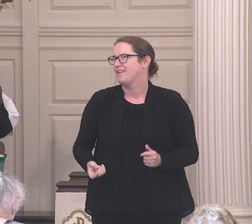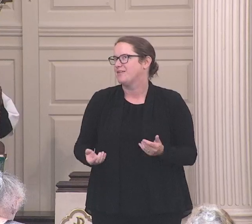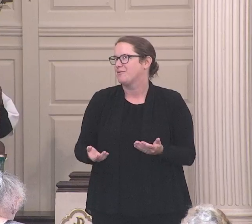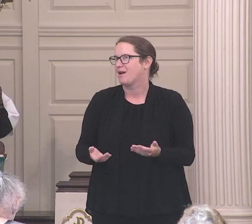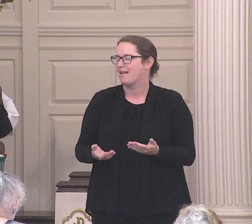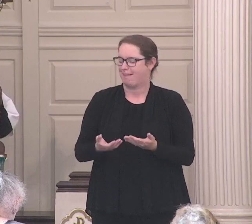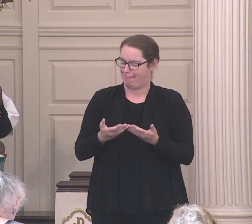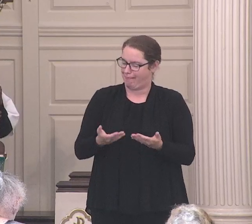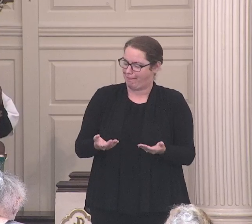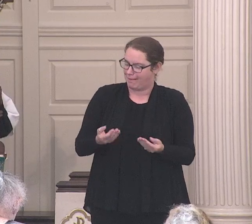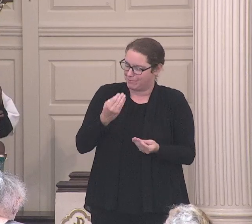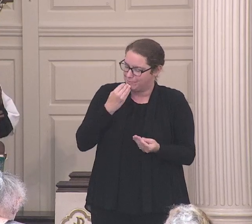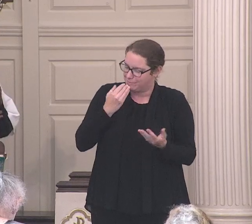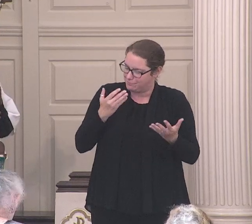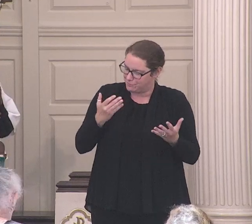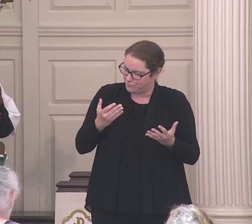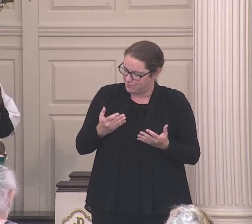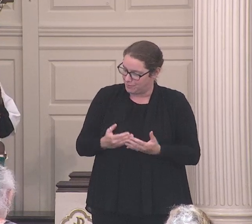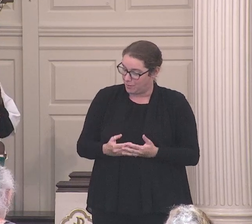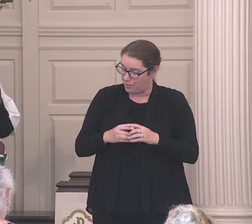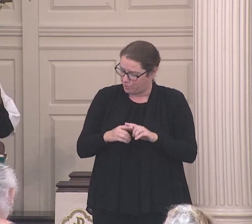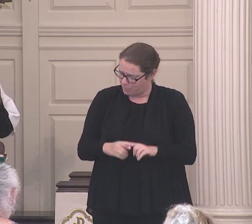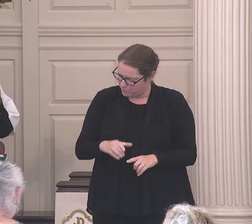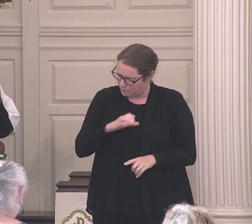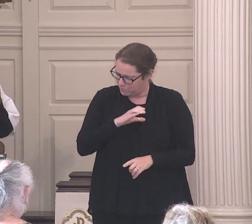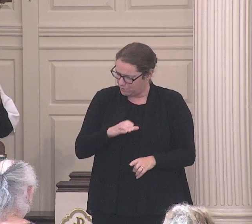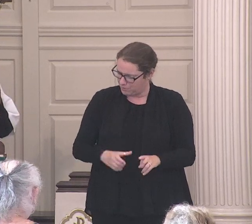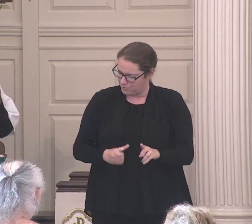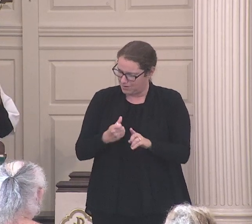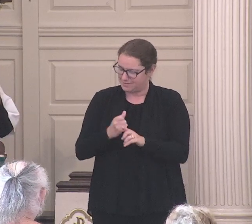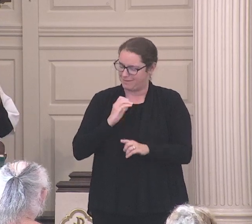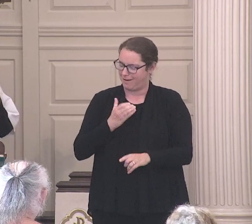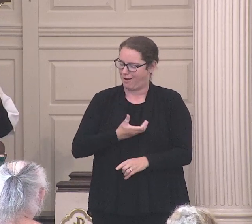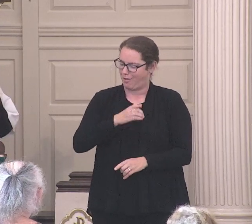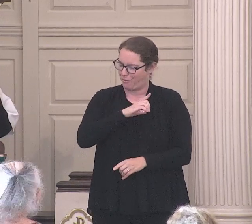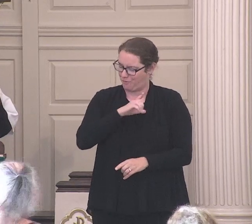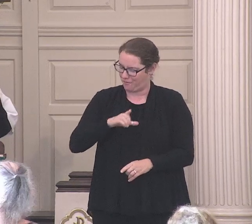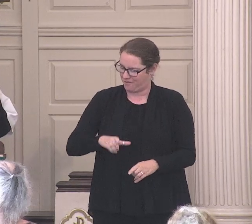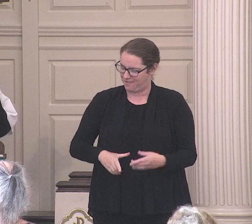we consume, through Christ our Lord.